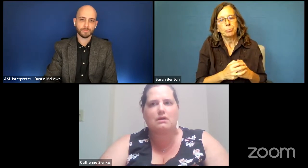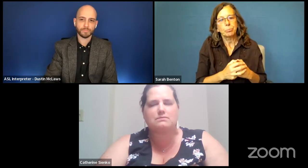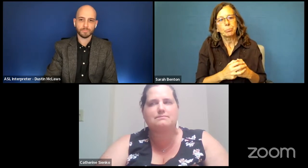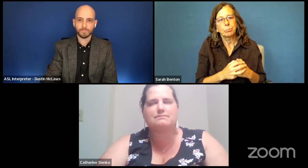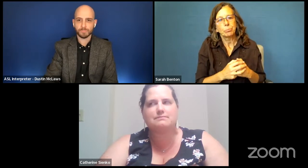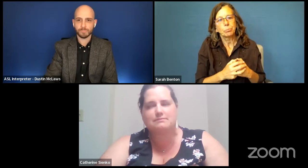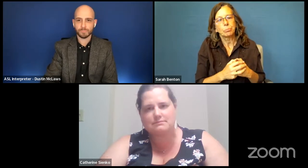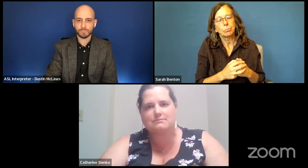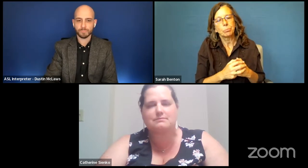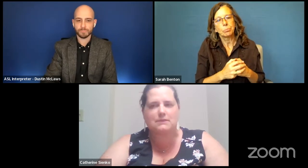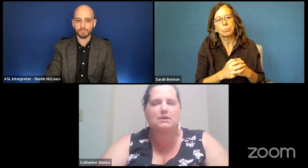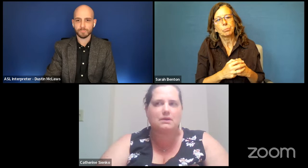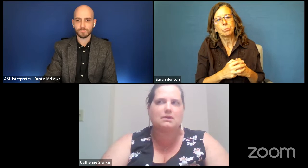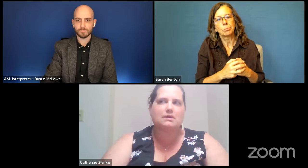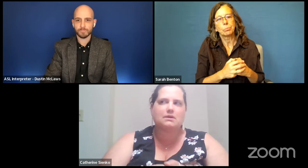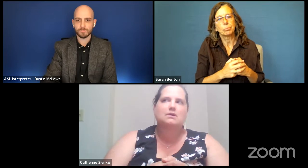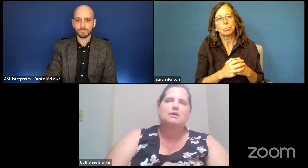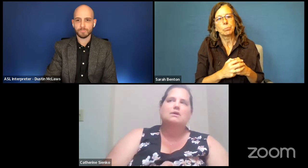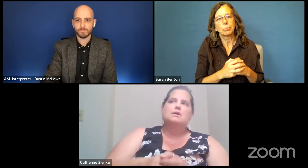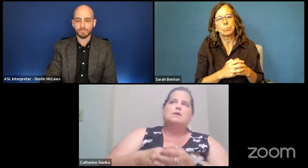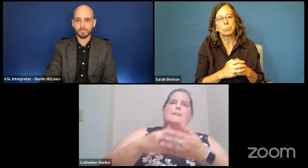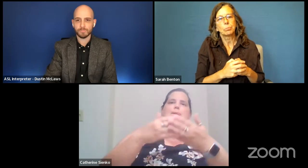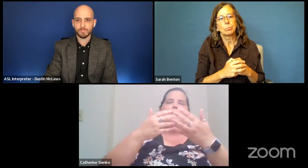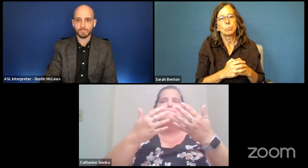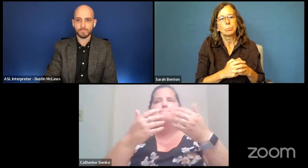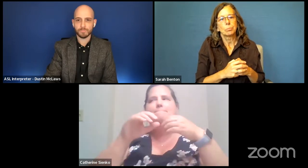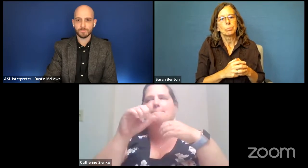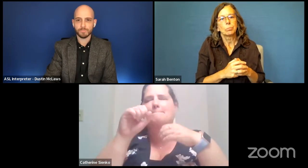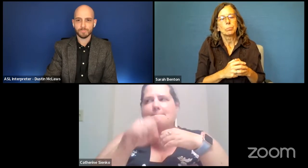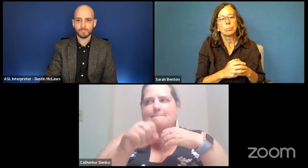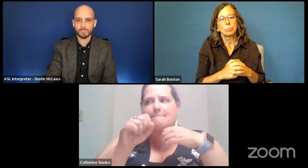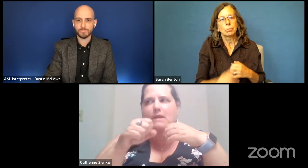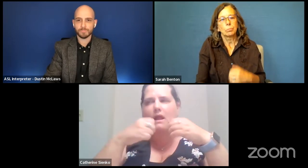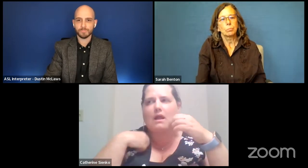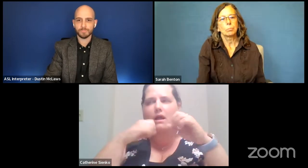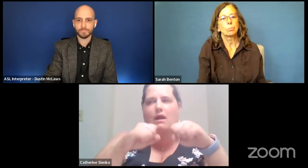So I'm curious about other people's thoughts on this.